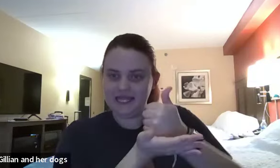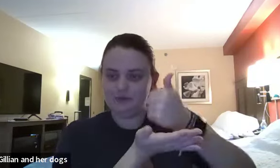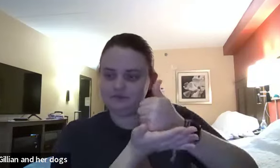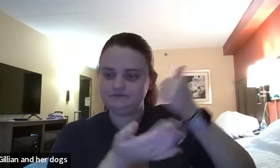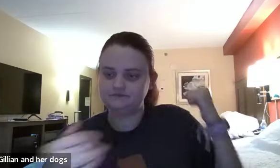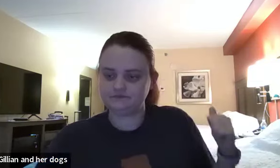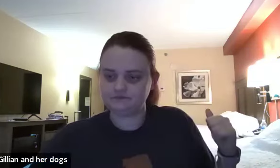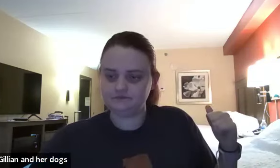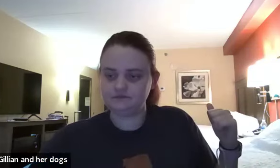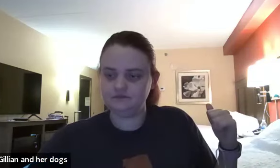help.